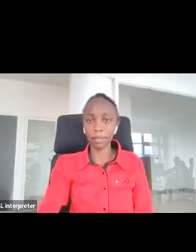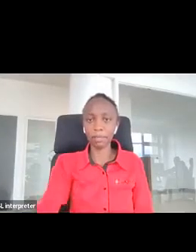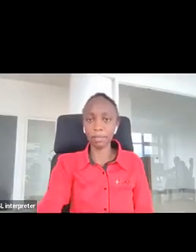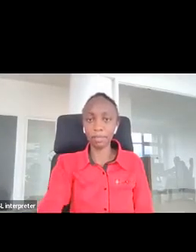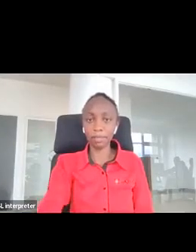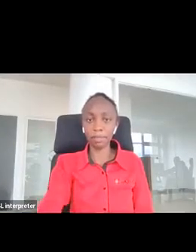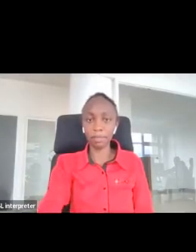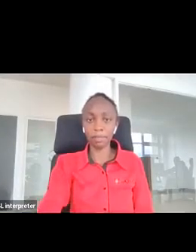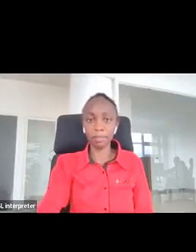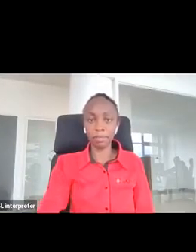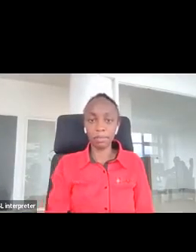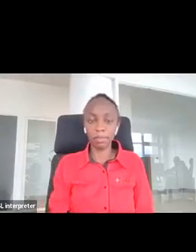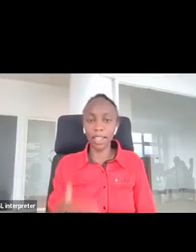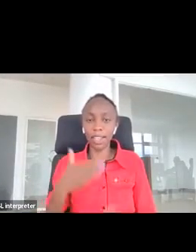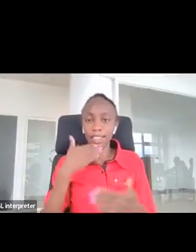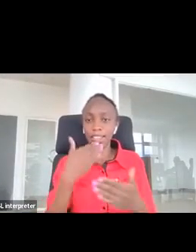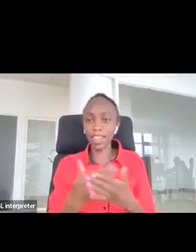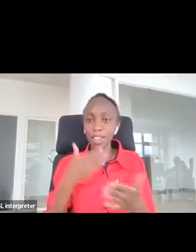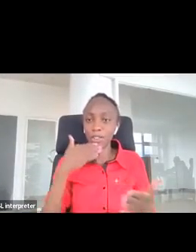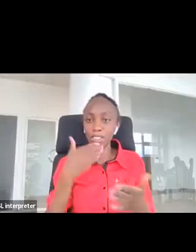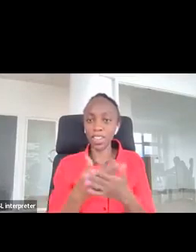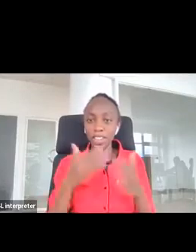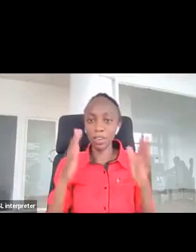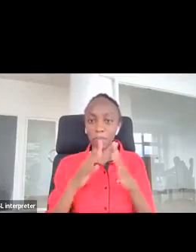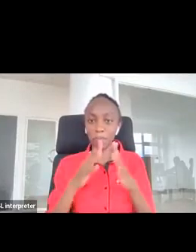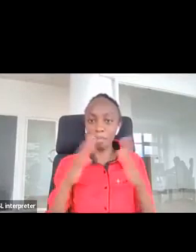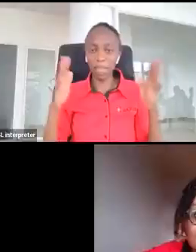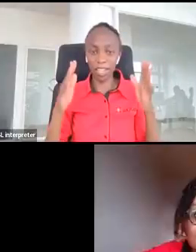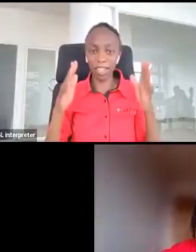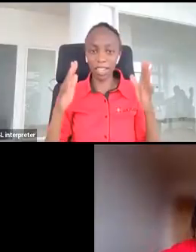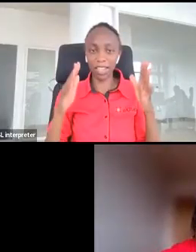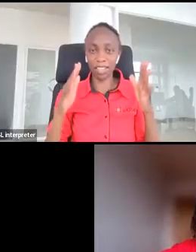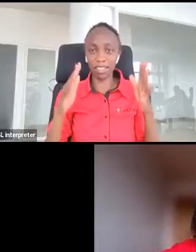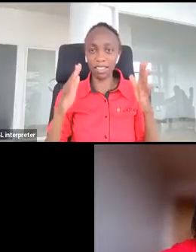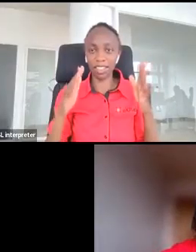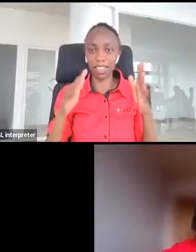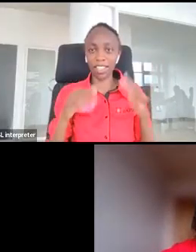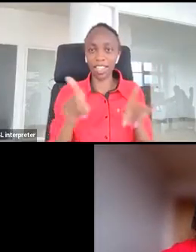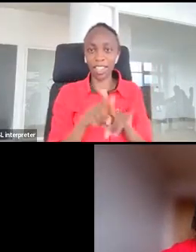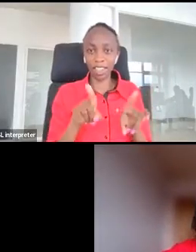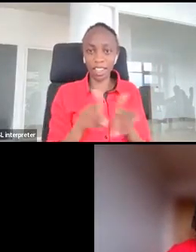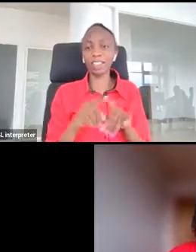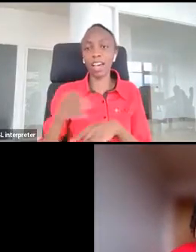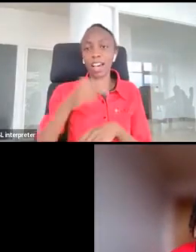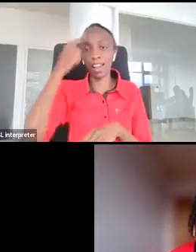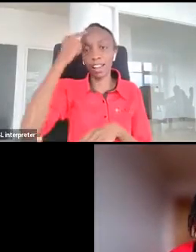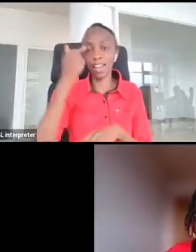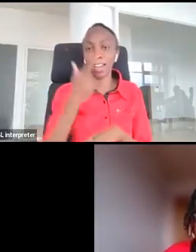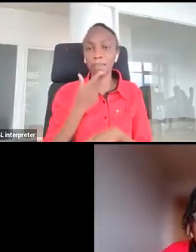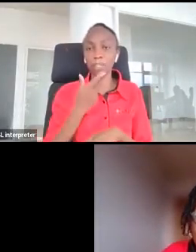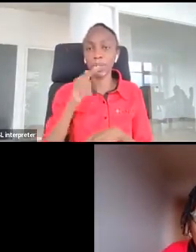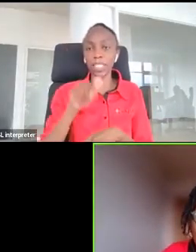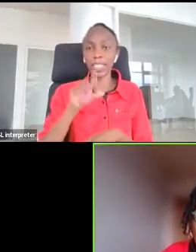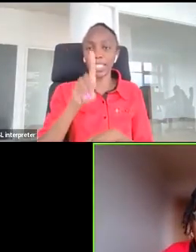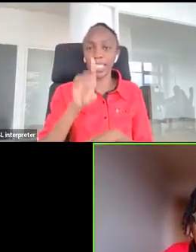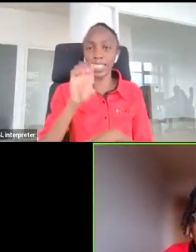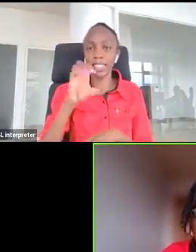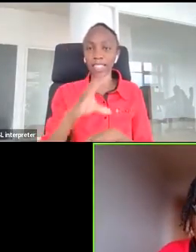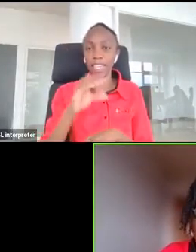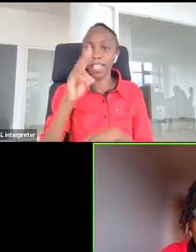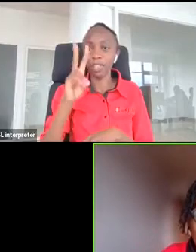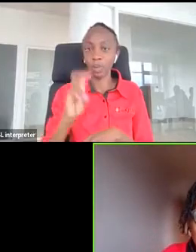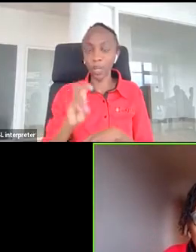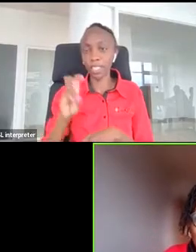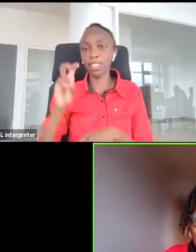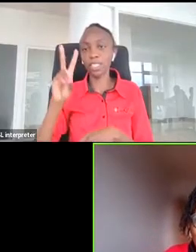Great, thank you very much, Lillian. As she has said, this is the DEC 2021 prize giving ceremony. I am your co-host,